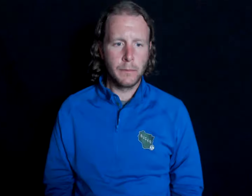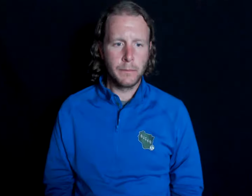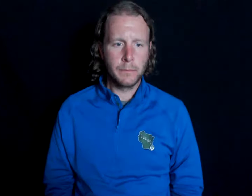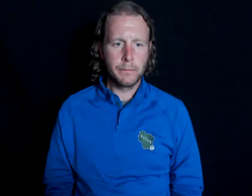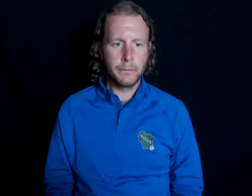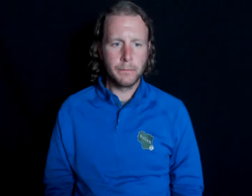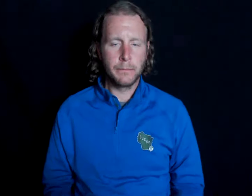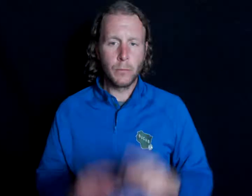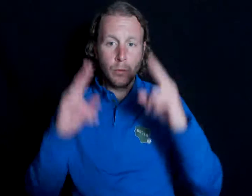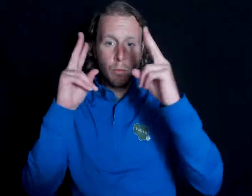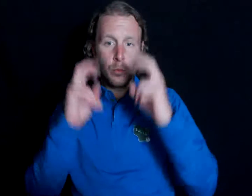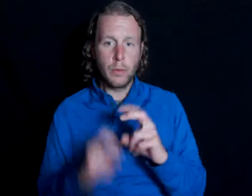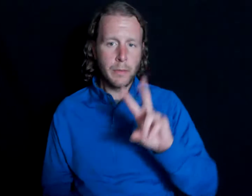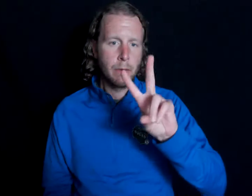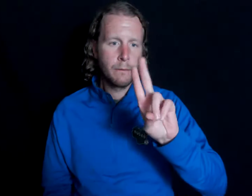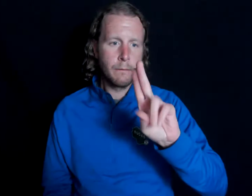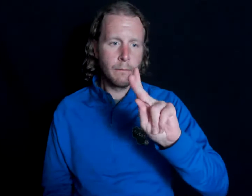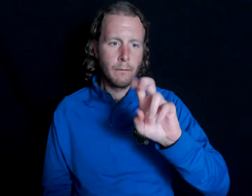Vucevic with the board and a chance to get it down to 11.